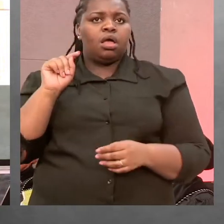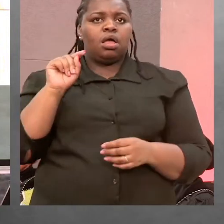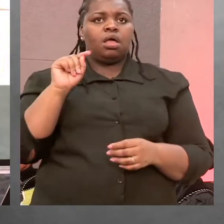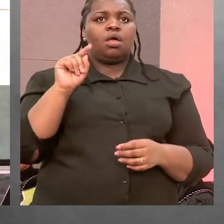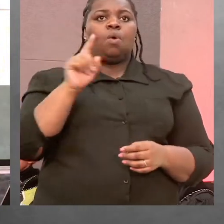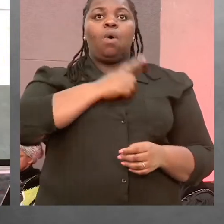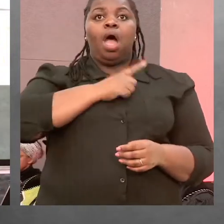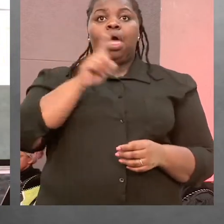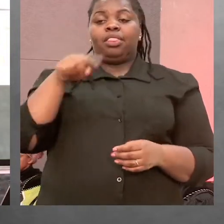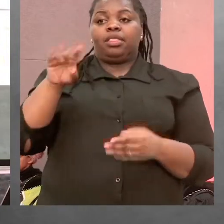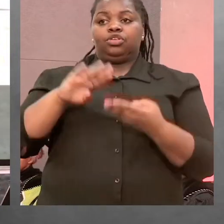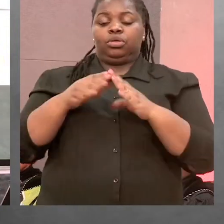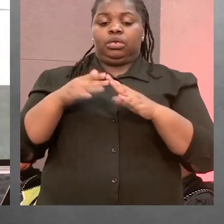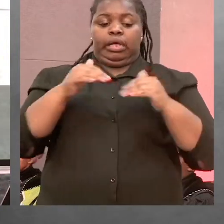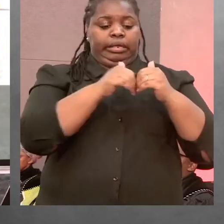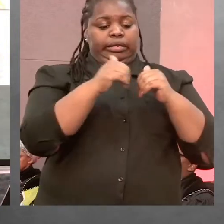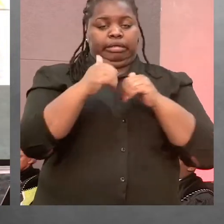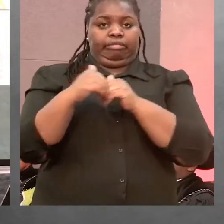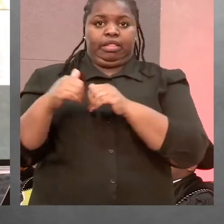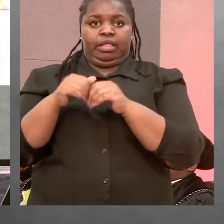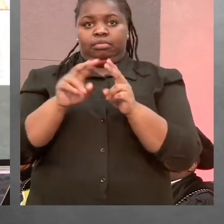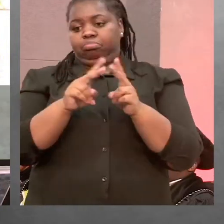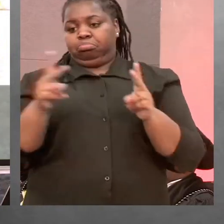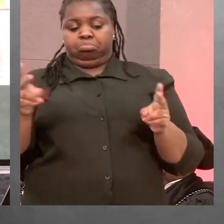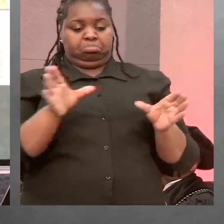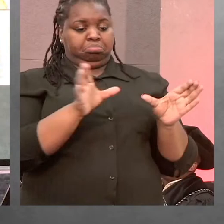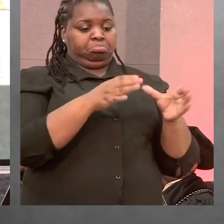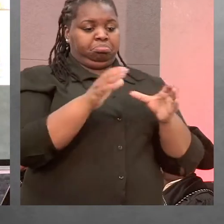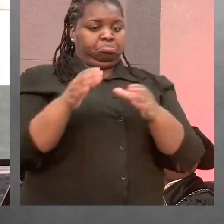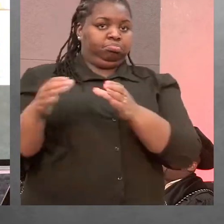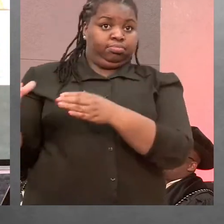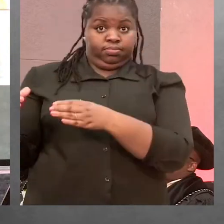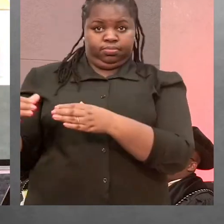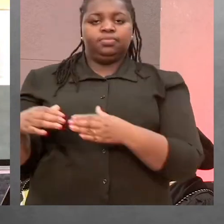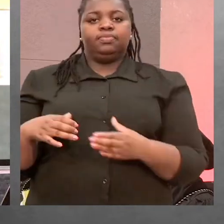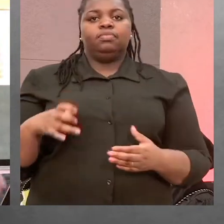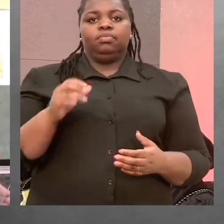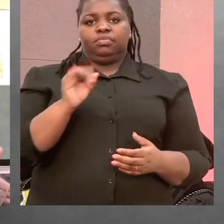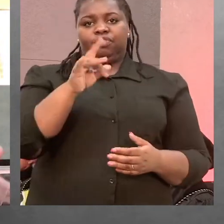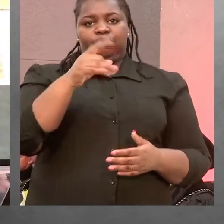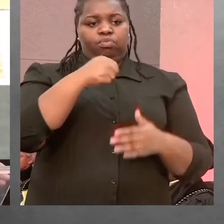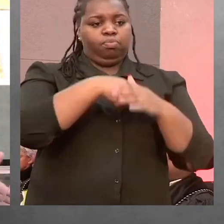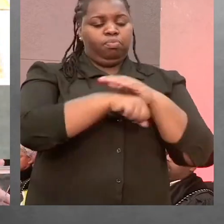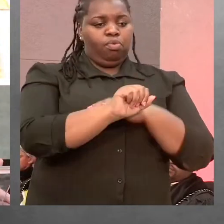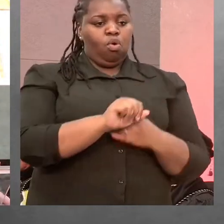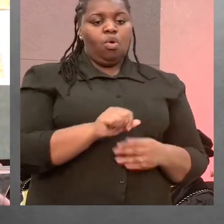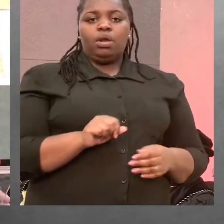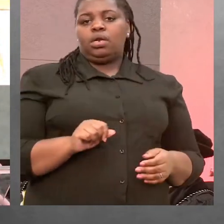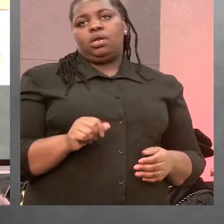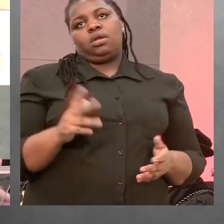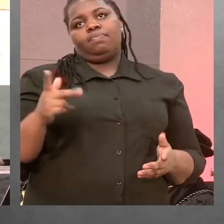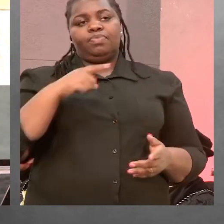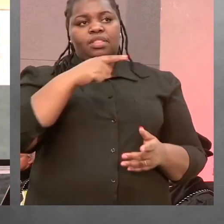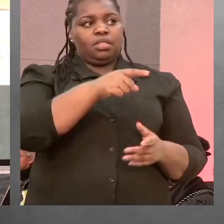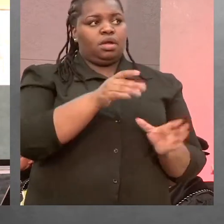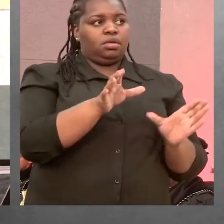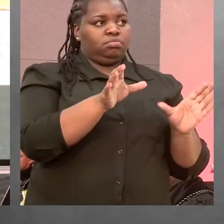because the society was divided into various class strata. So if you were born into that